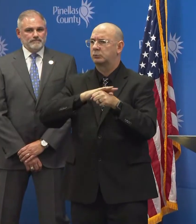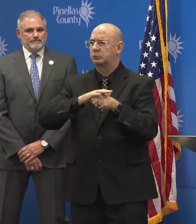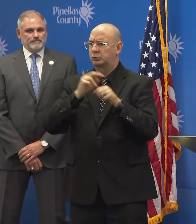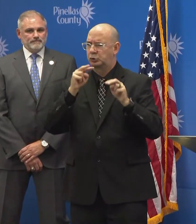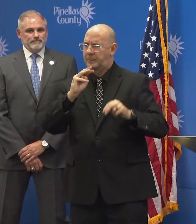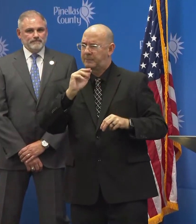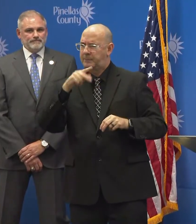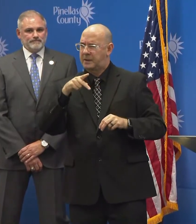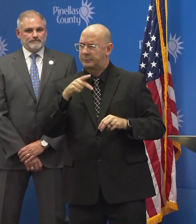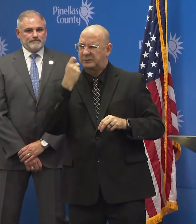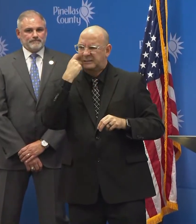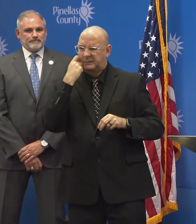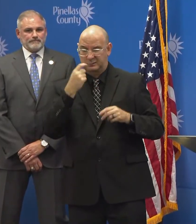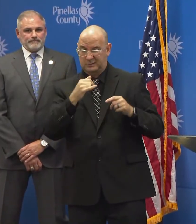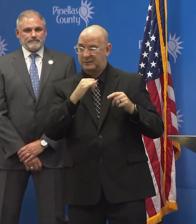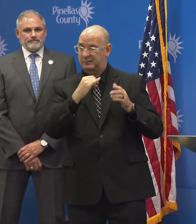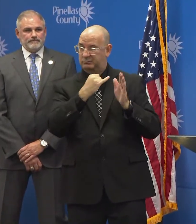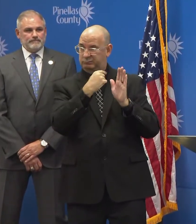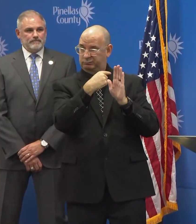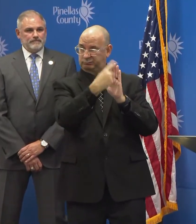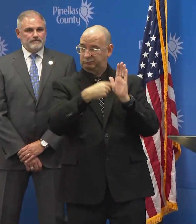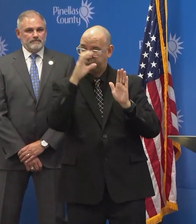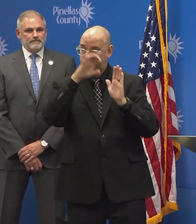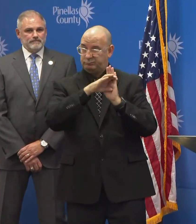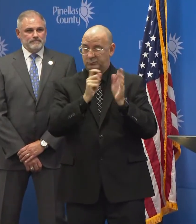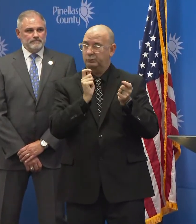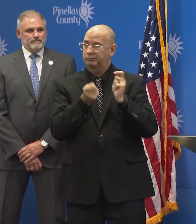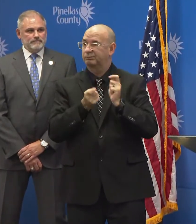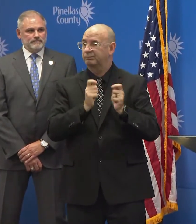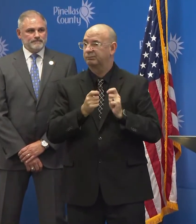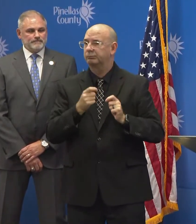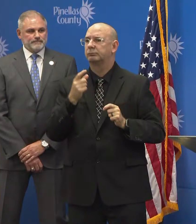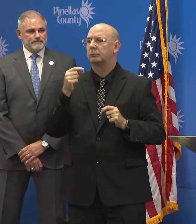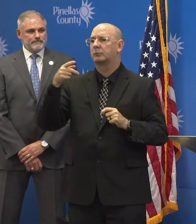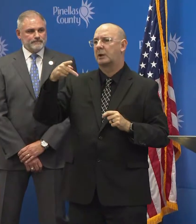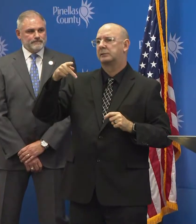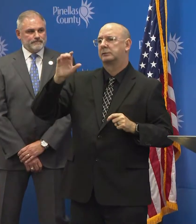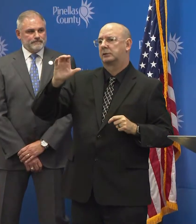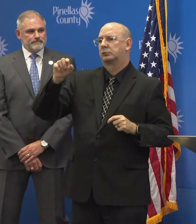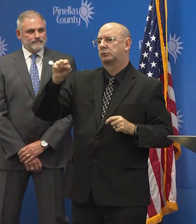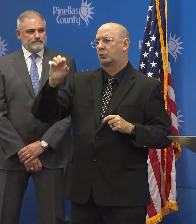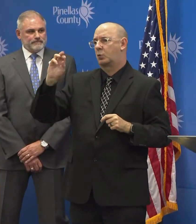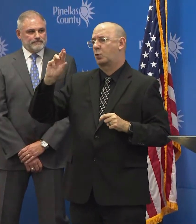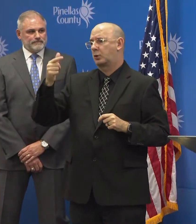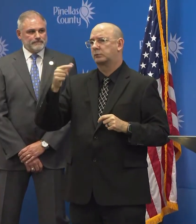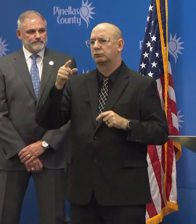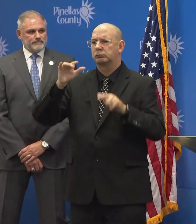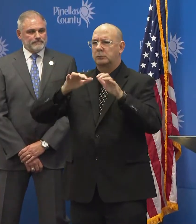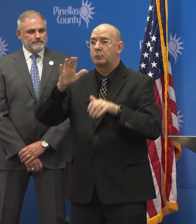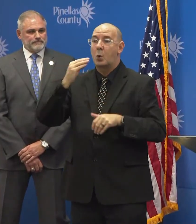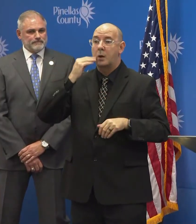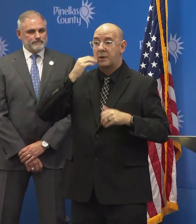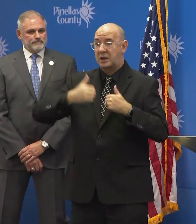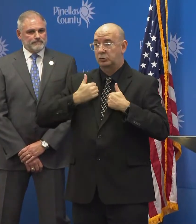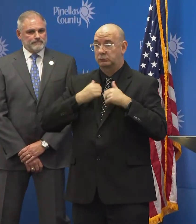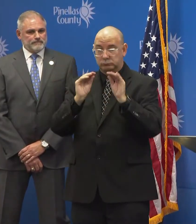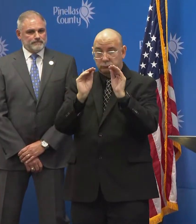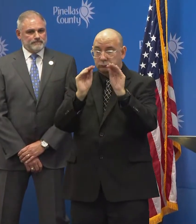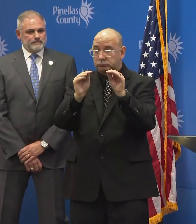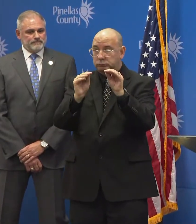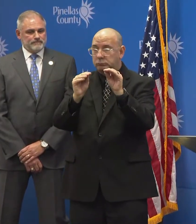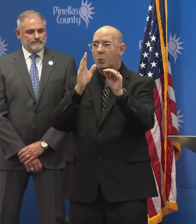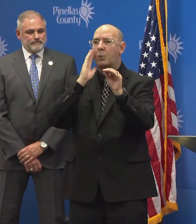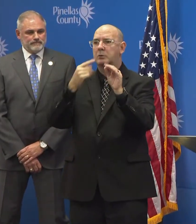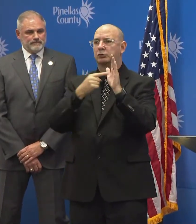our storm.pinellascounty.org to look up the address of your home to ensure whether or not you are inside or outside of